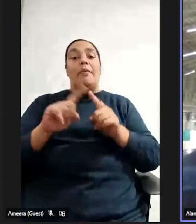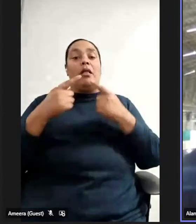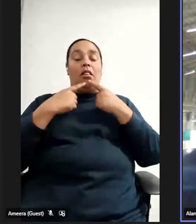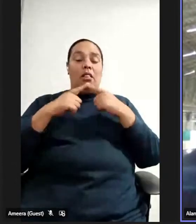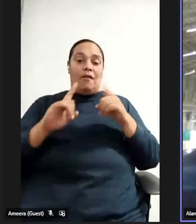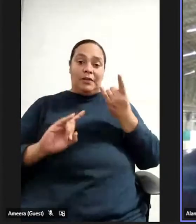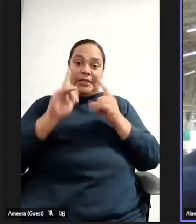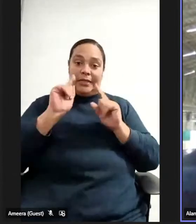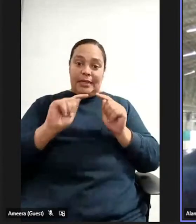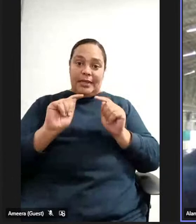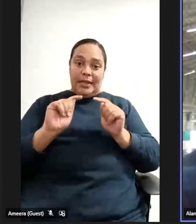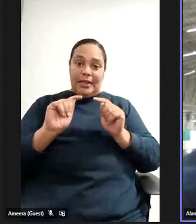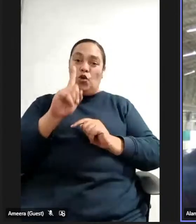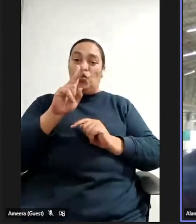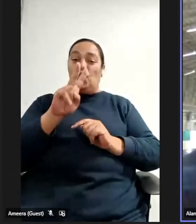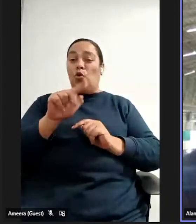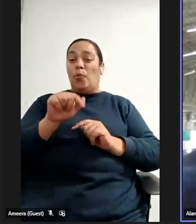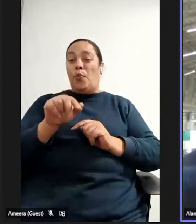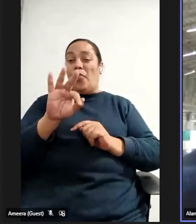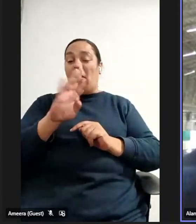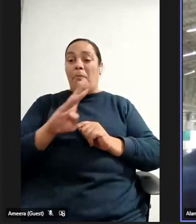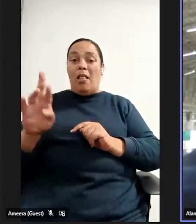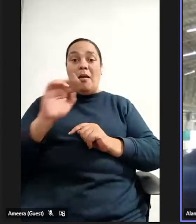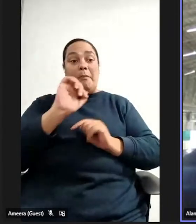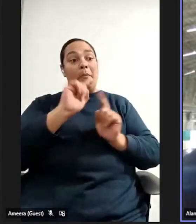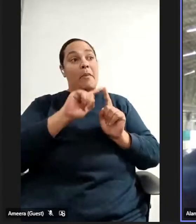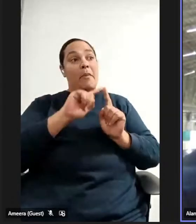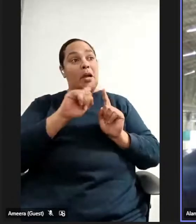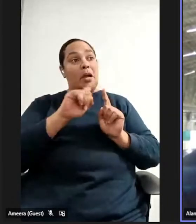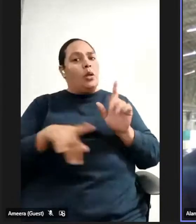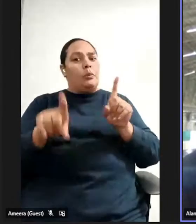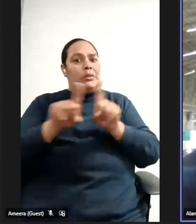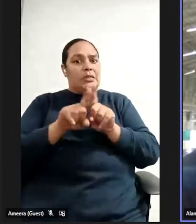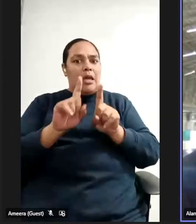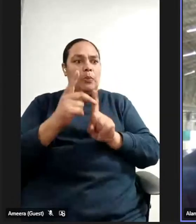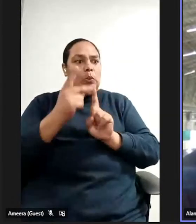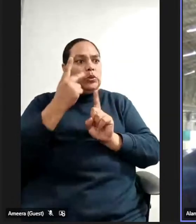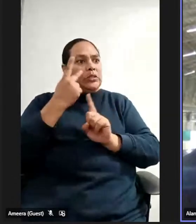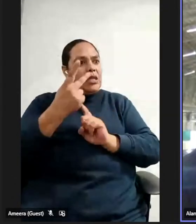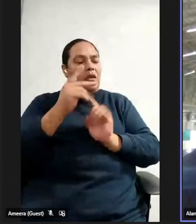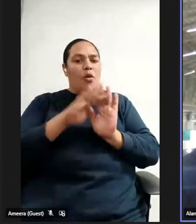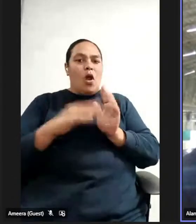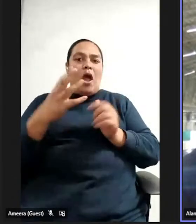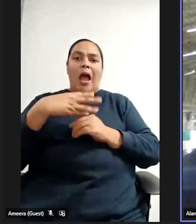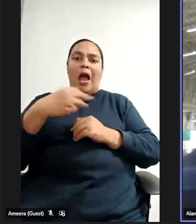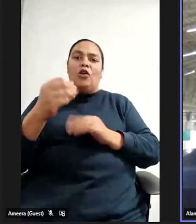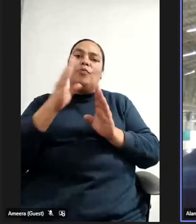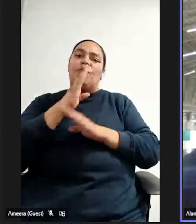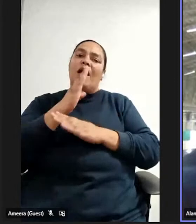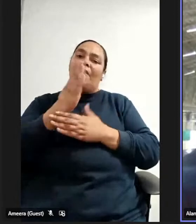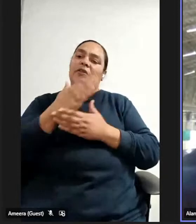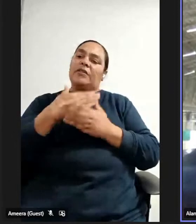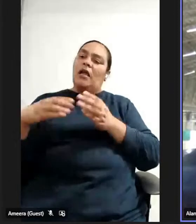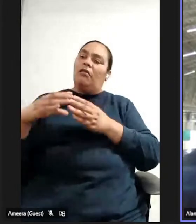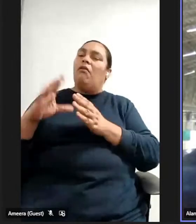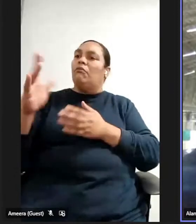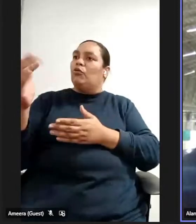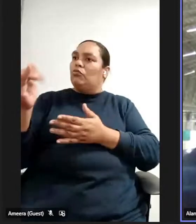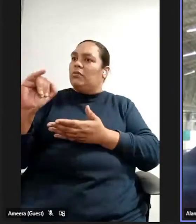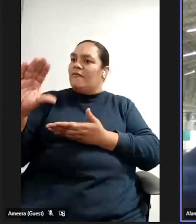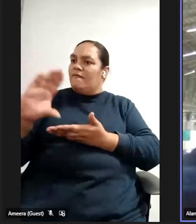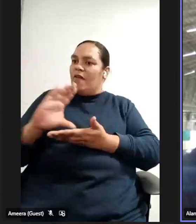billion and their program as well, as you've already seen, going out to private sector for investment, but also looking